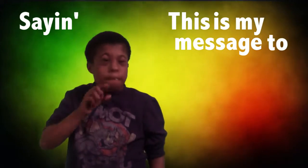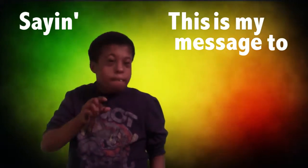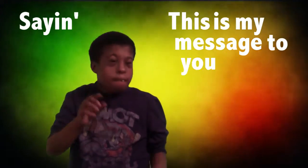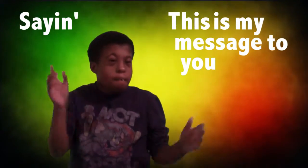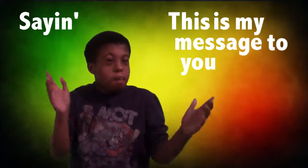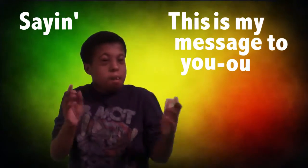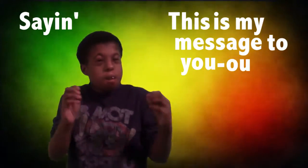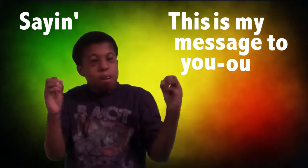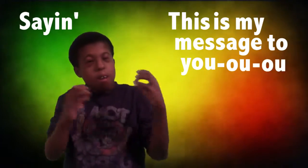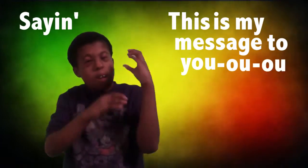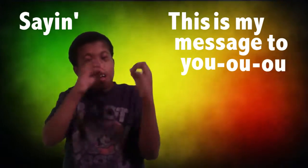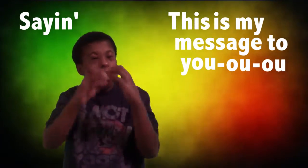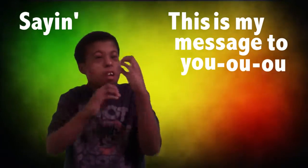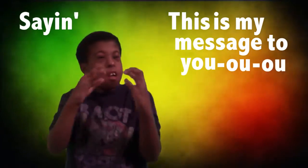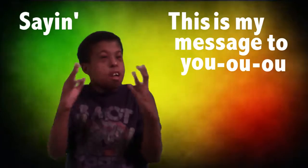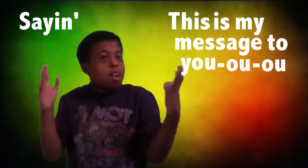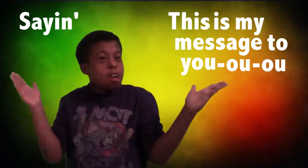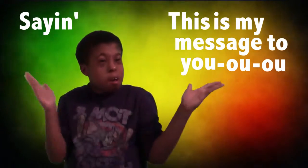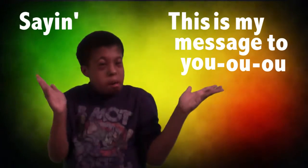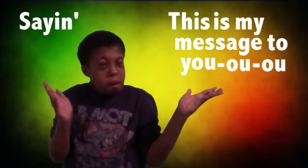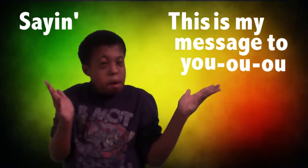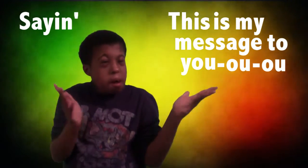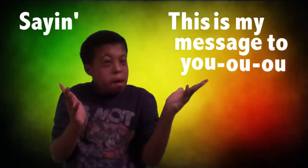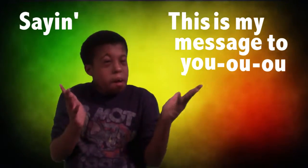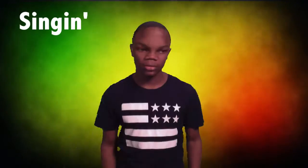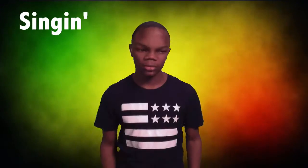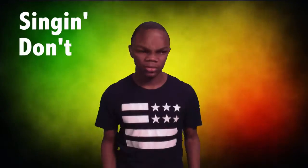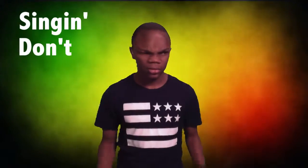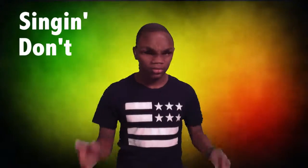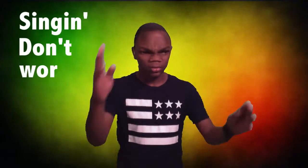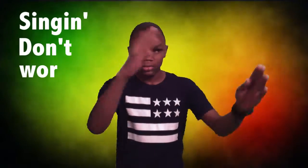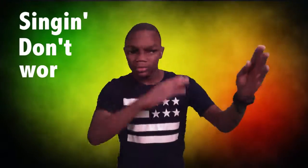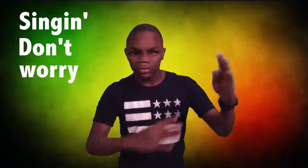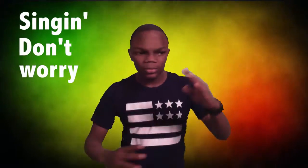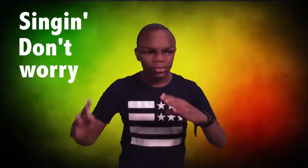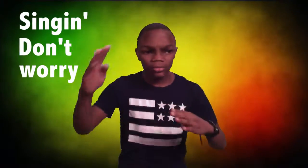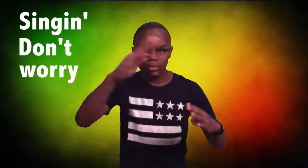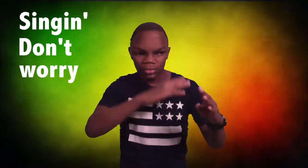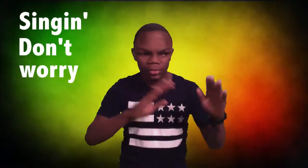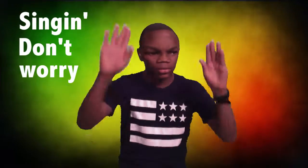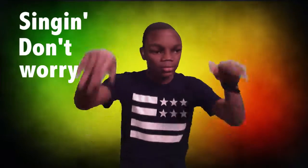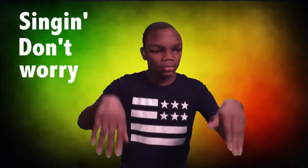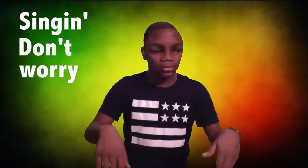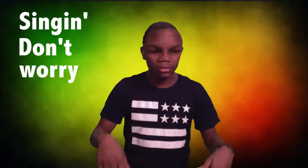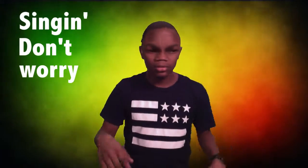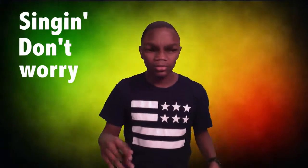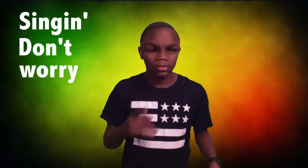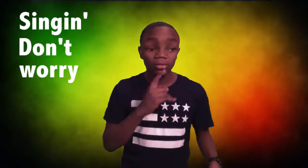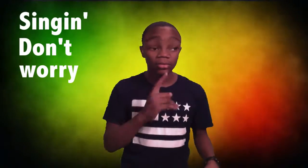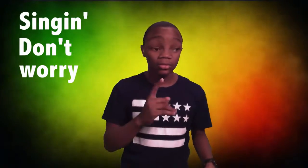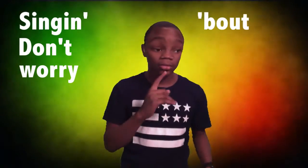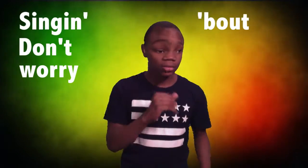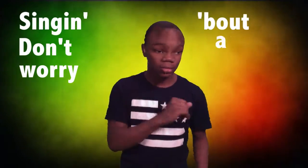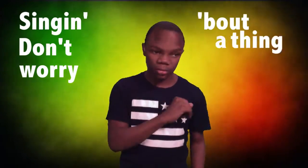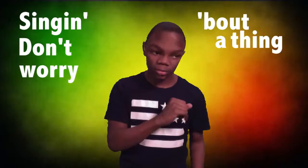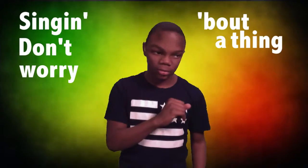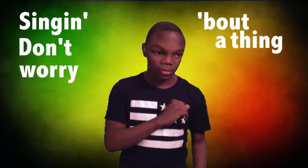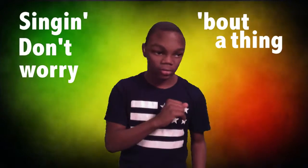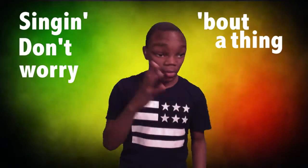To you Singing Don't worry About a thing